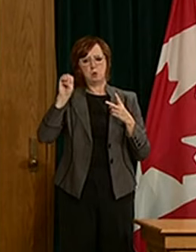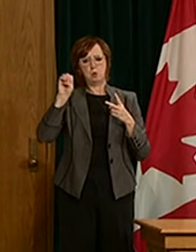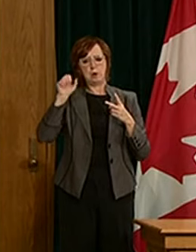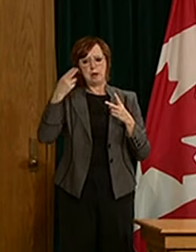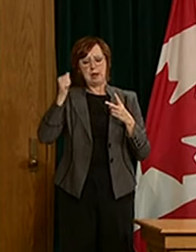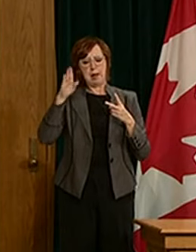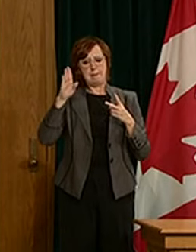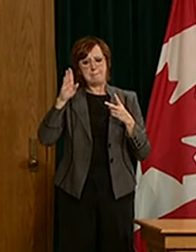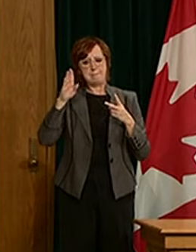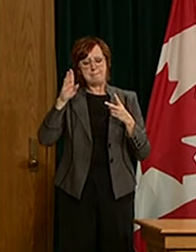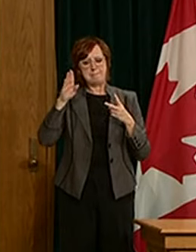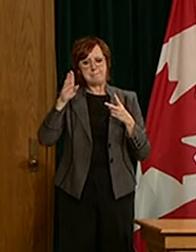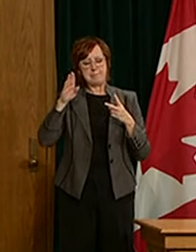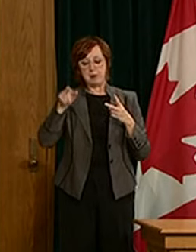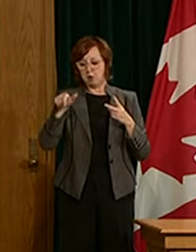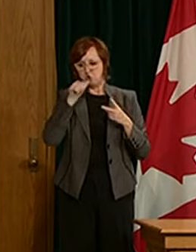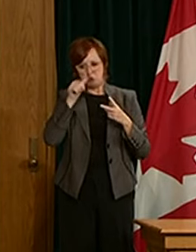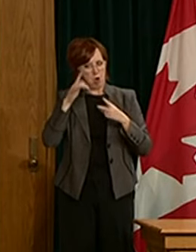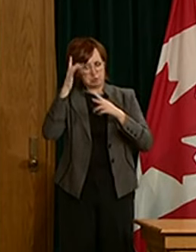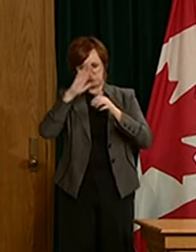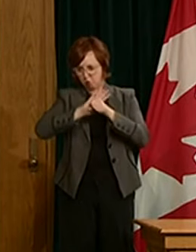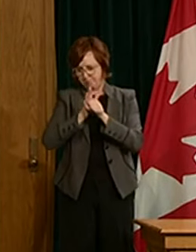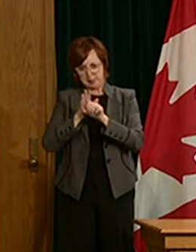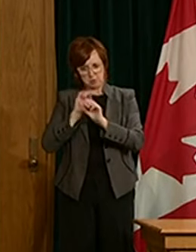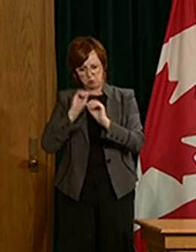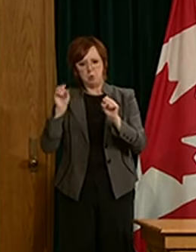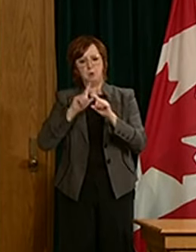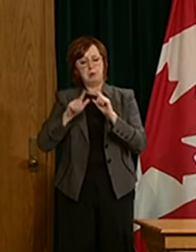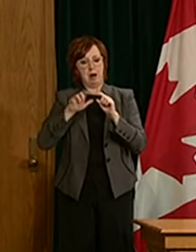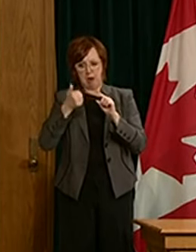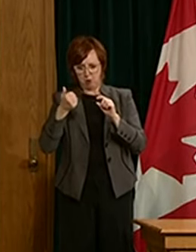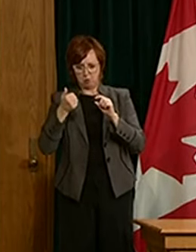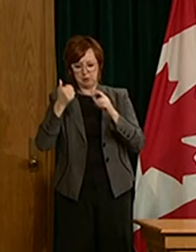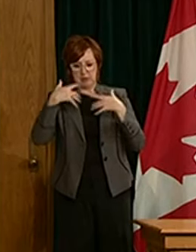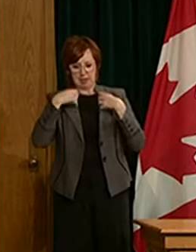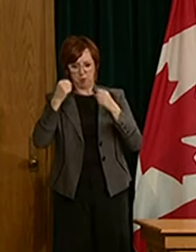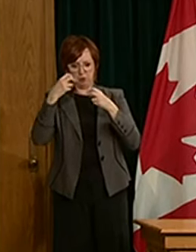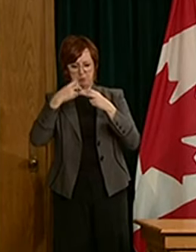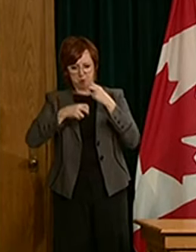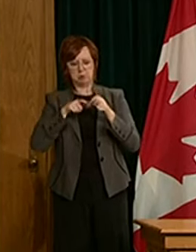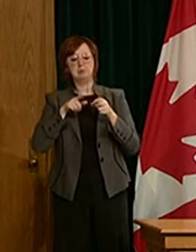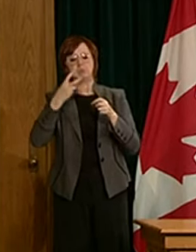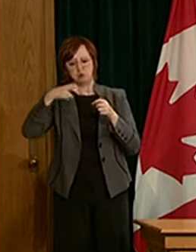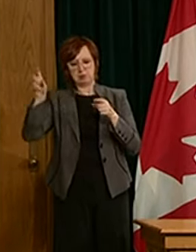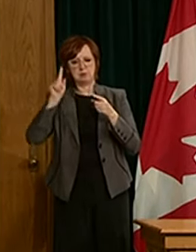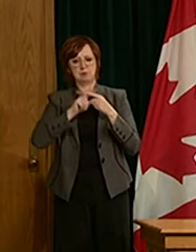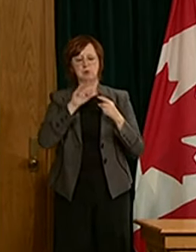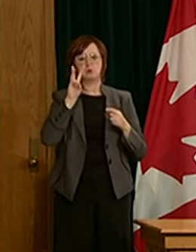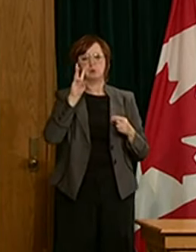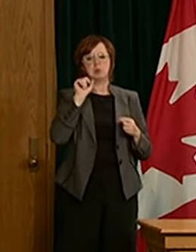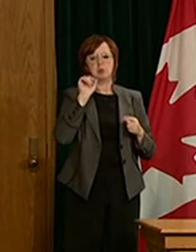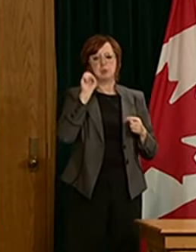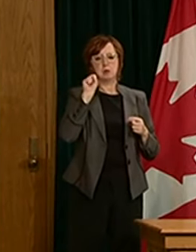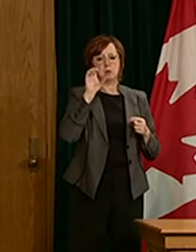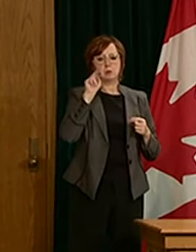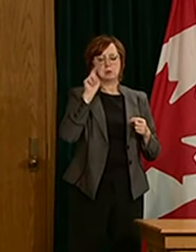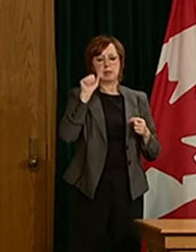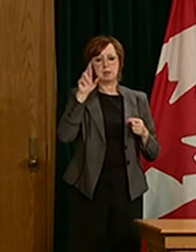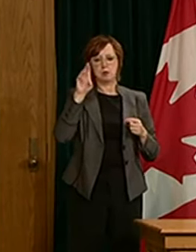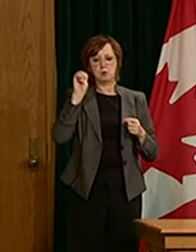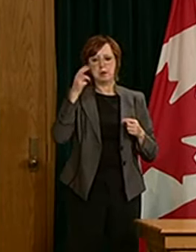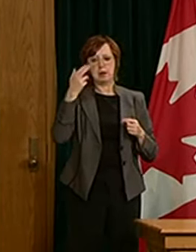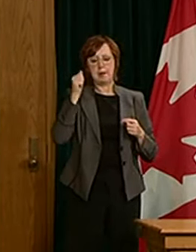met there safely and appropriately. We are also expanding into the community to look at long-term care facilities